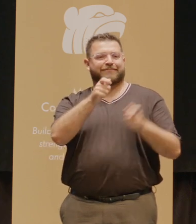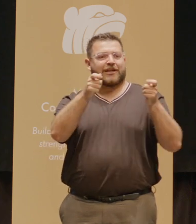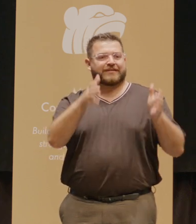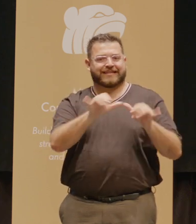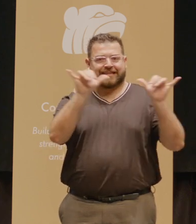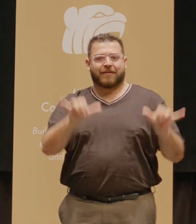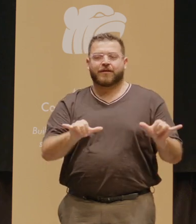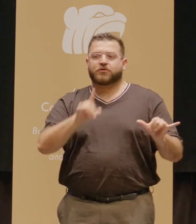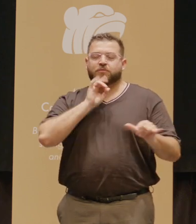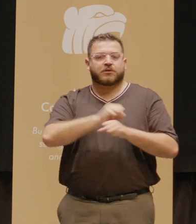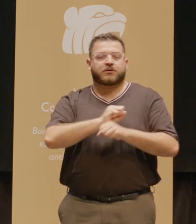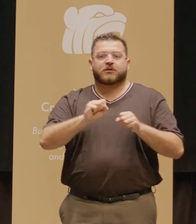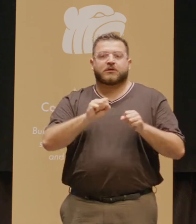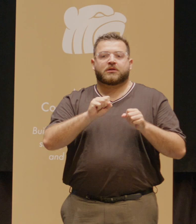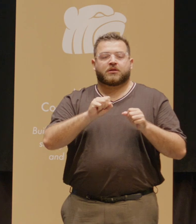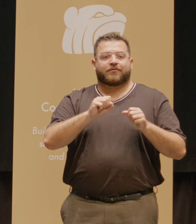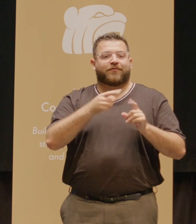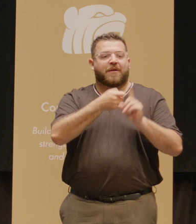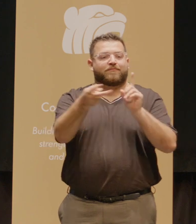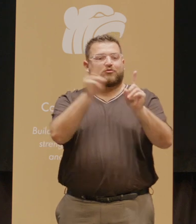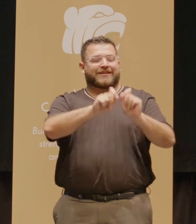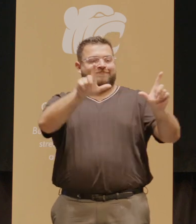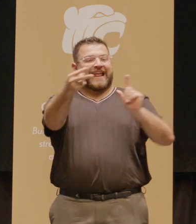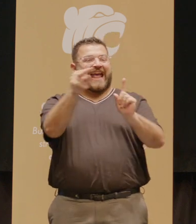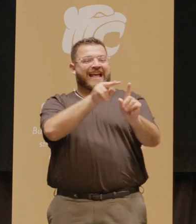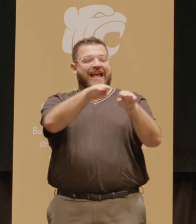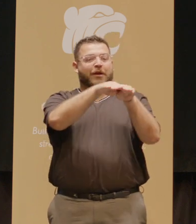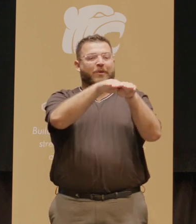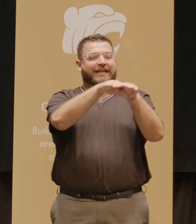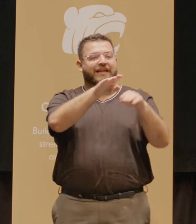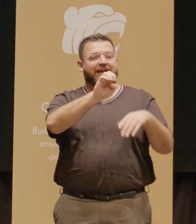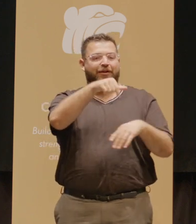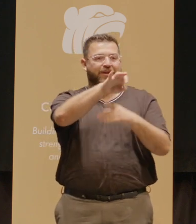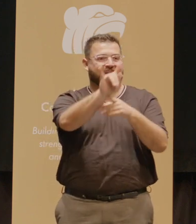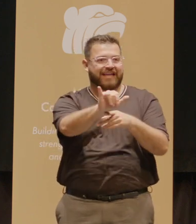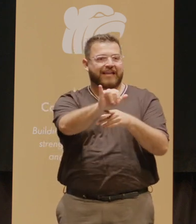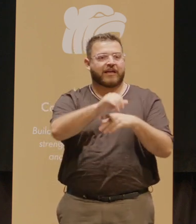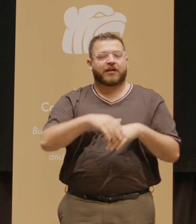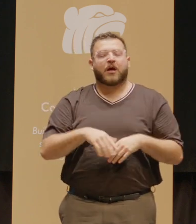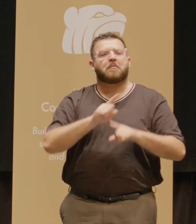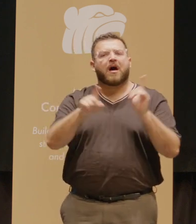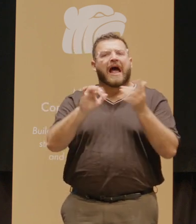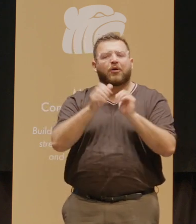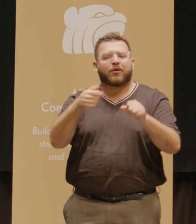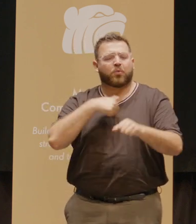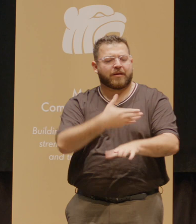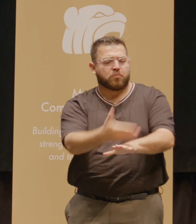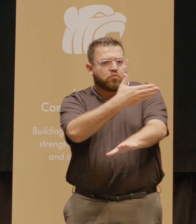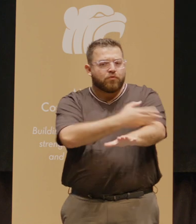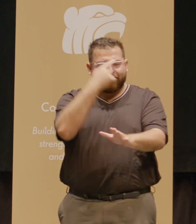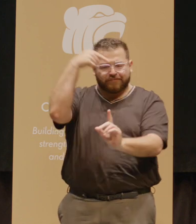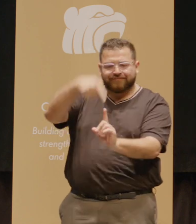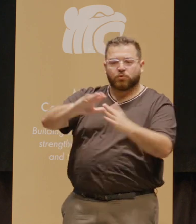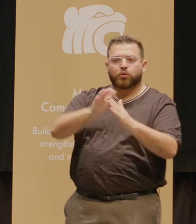heavy equity lens, making sure we serve the most in need customers. But how do we do this better with the community college system?